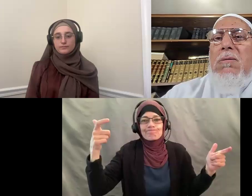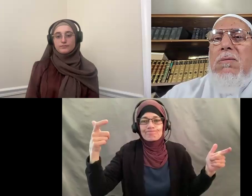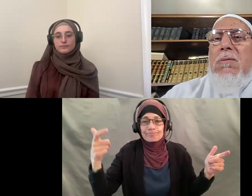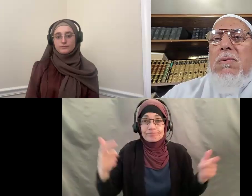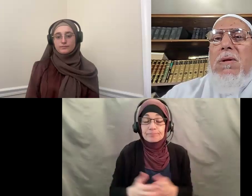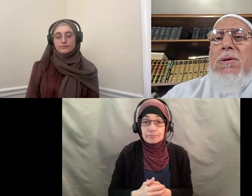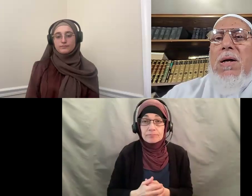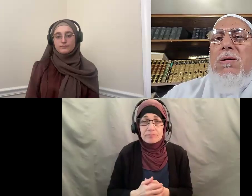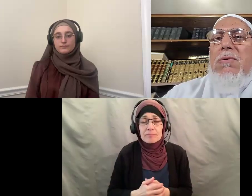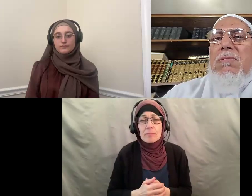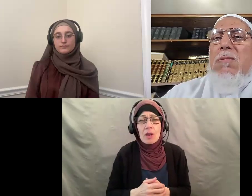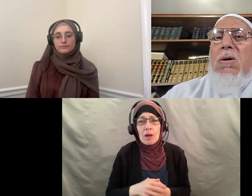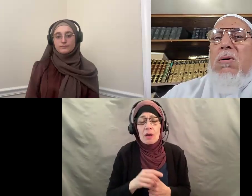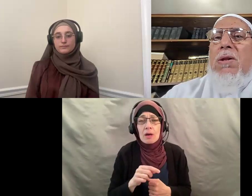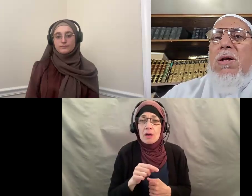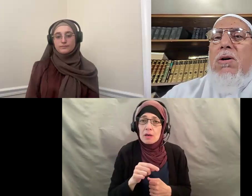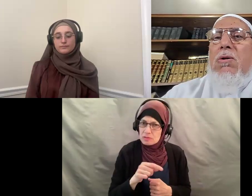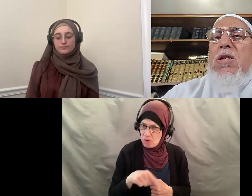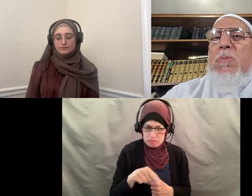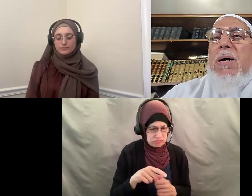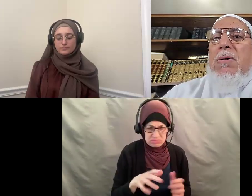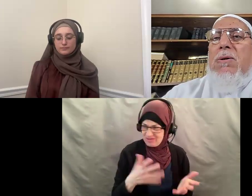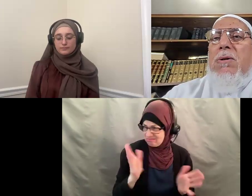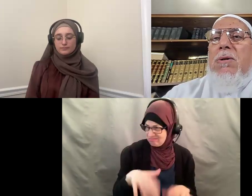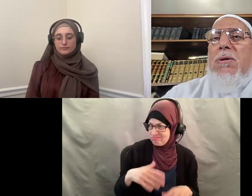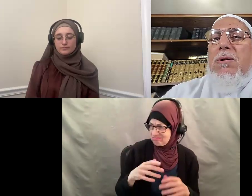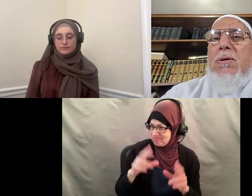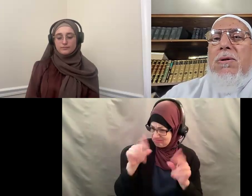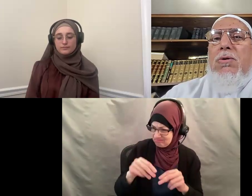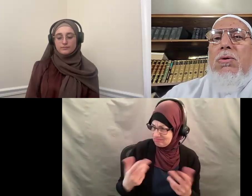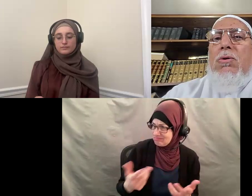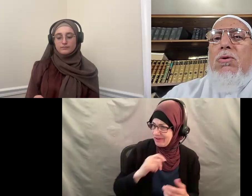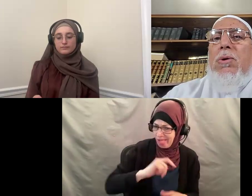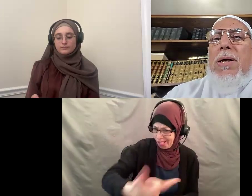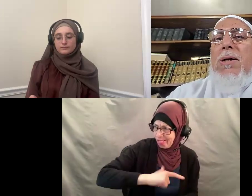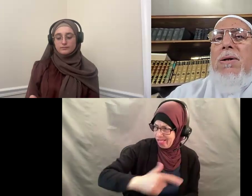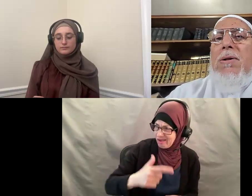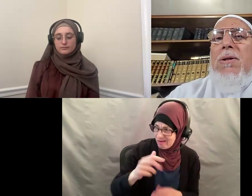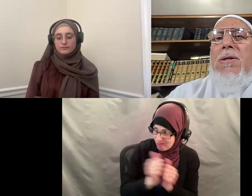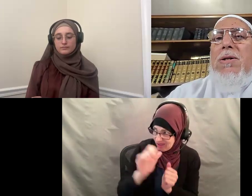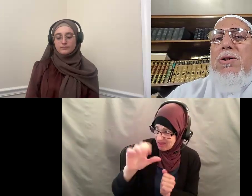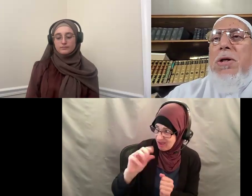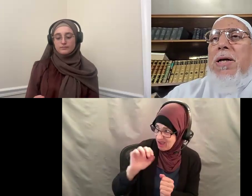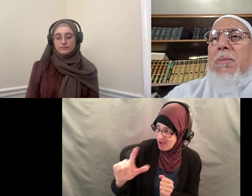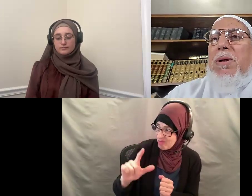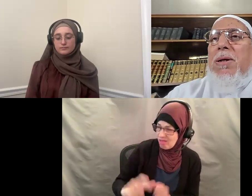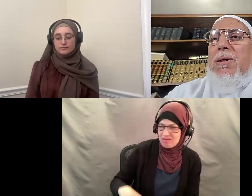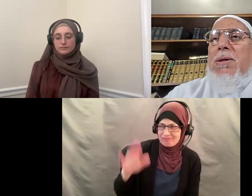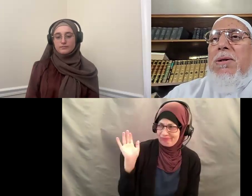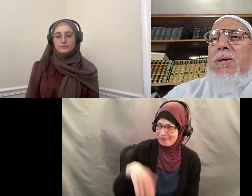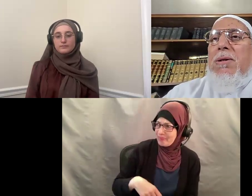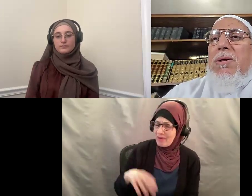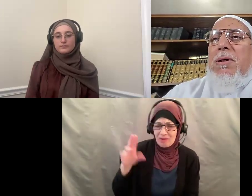And they said no, and they conspired to kill this